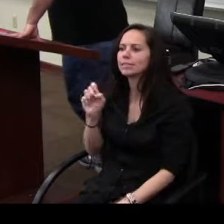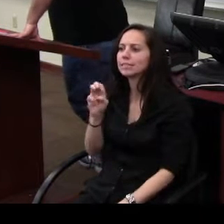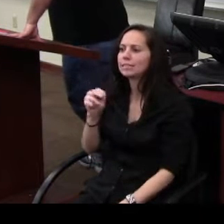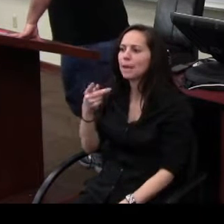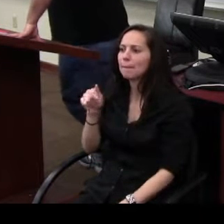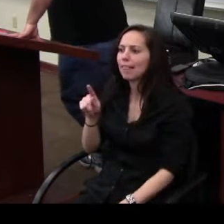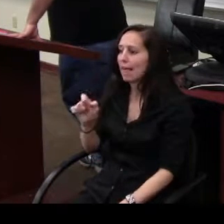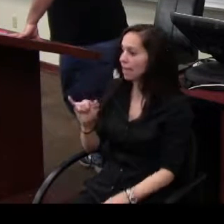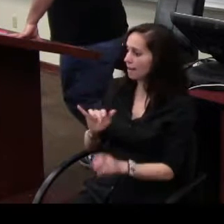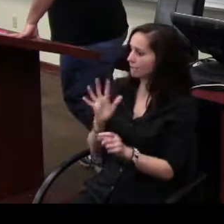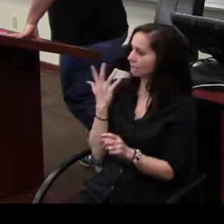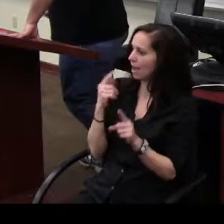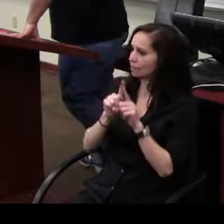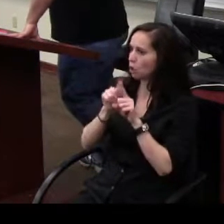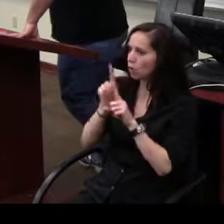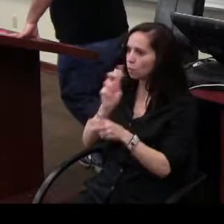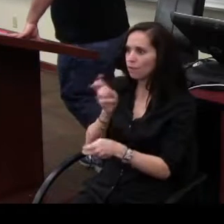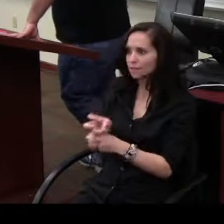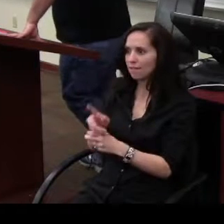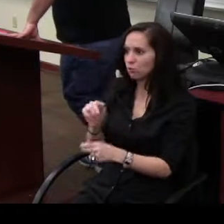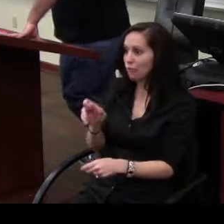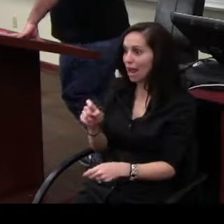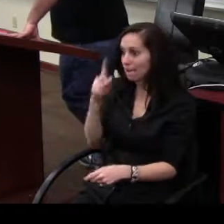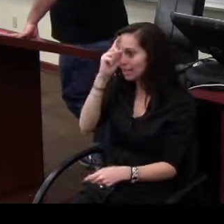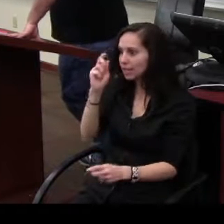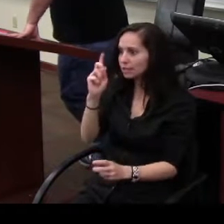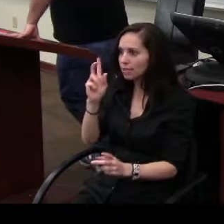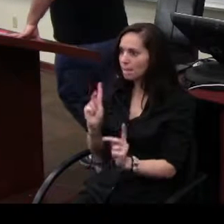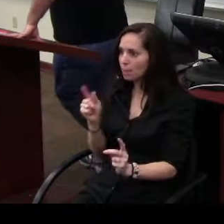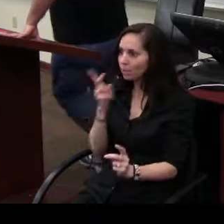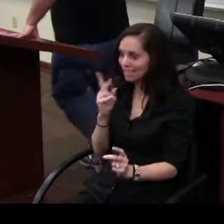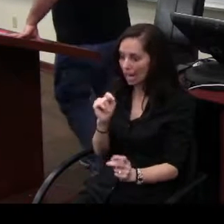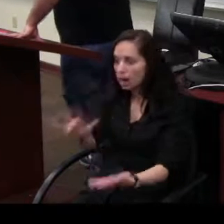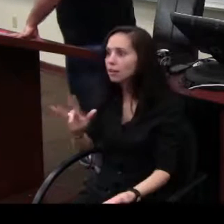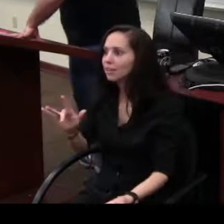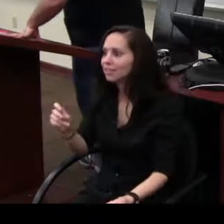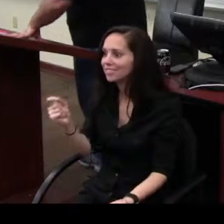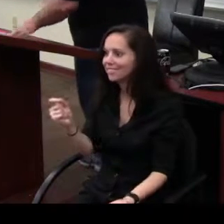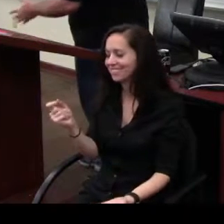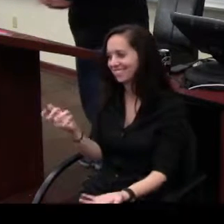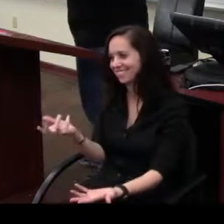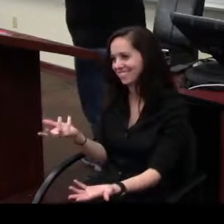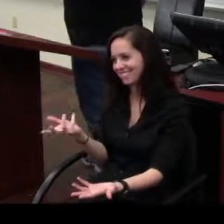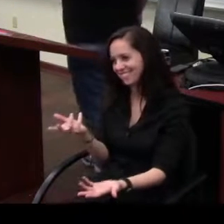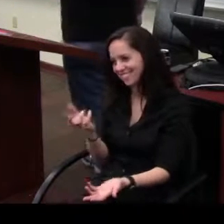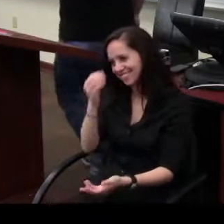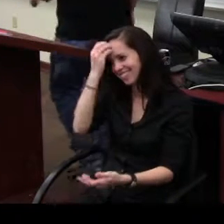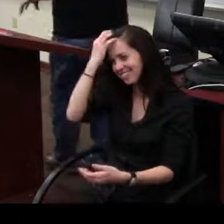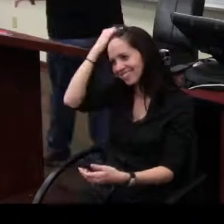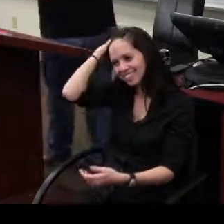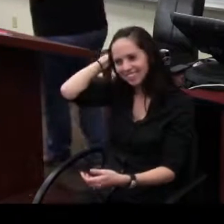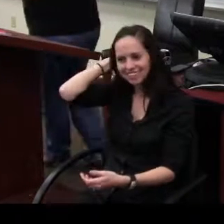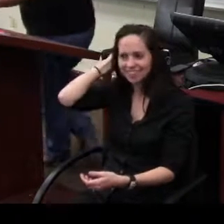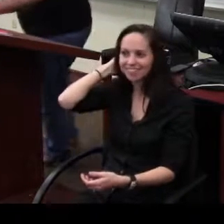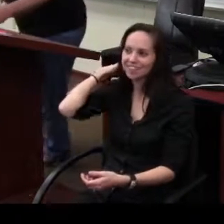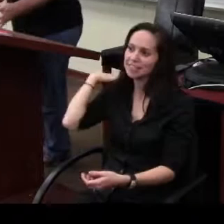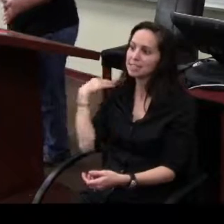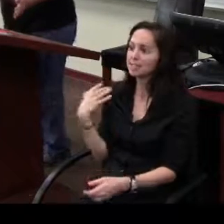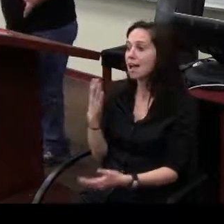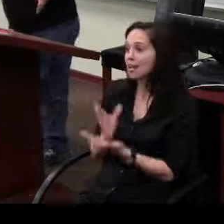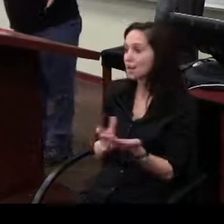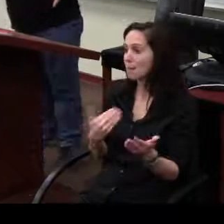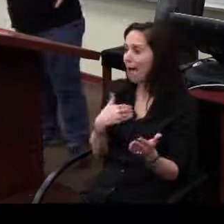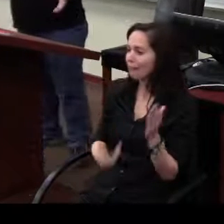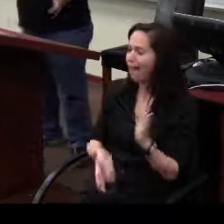like 5 stars in our difficulty rating, because people just can't wait to click on this stuff, right? They see something that comes into, some things have